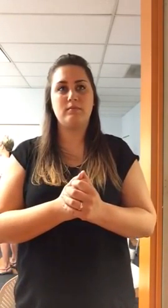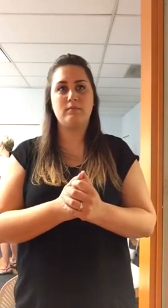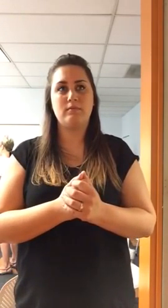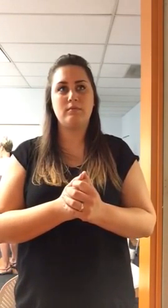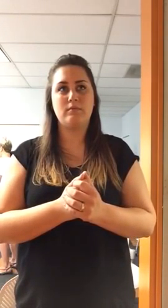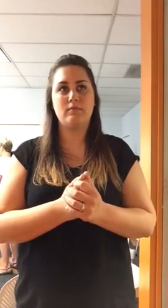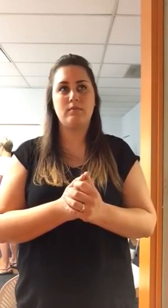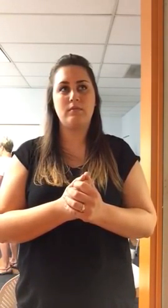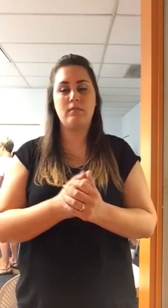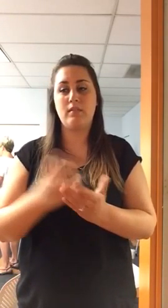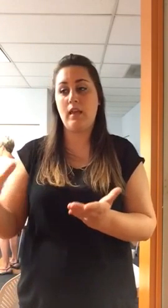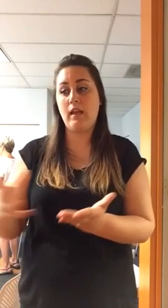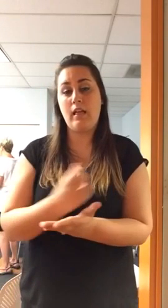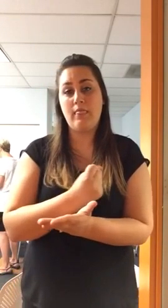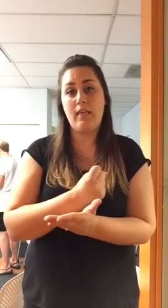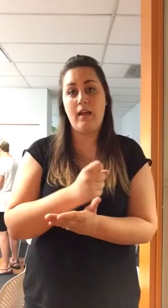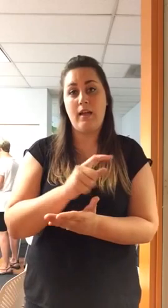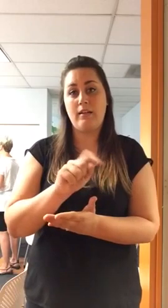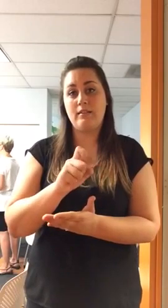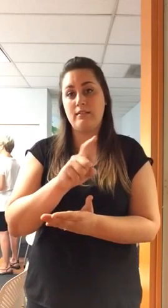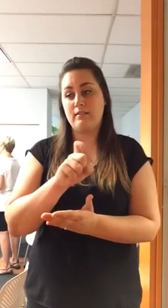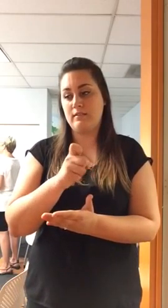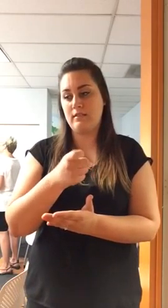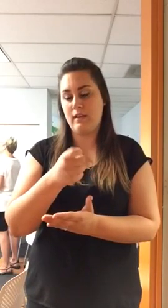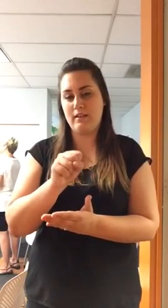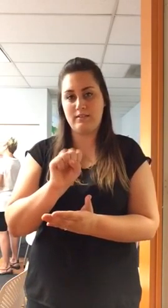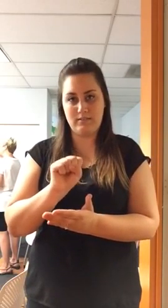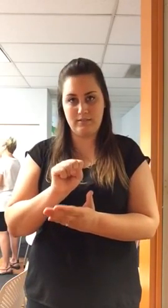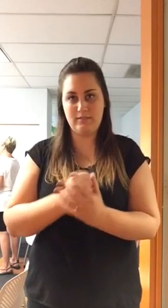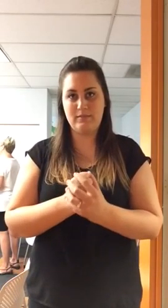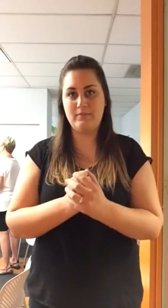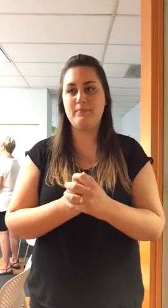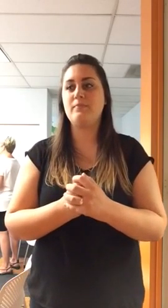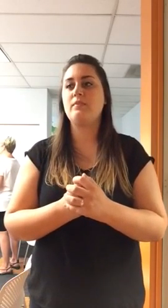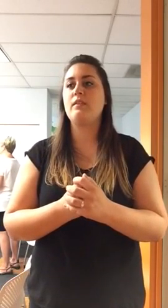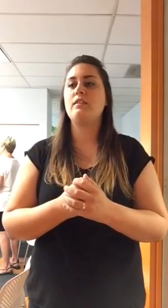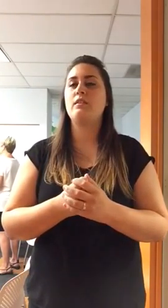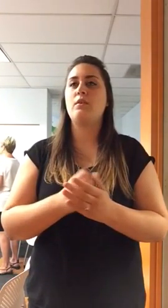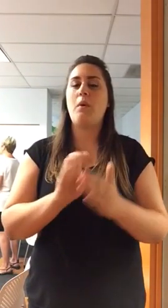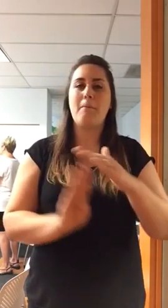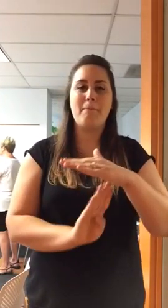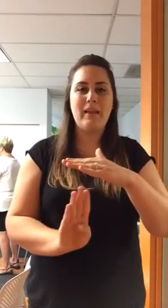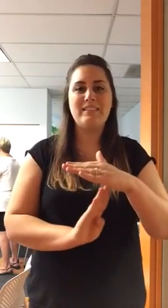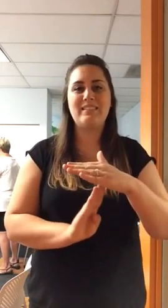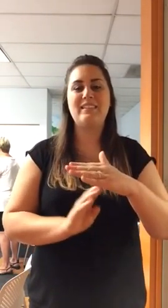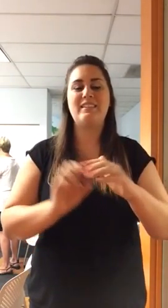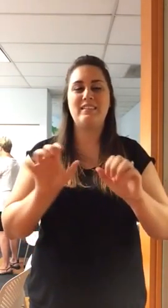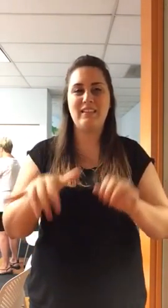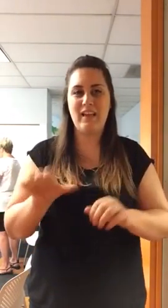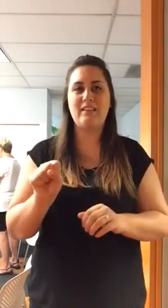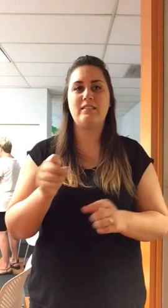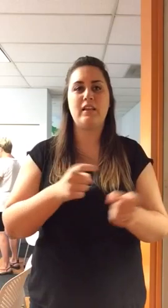collect taxes. Yeah, think about just on the very basic level, taxes, right? We